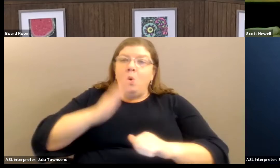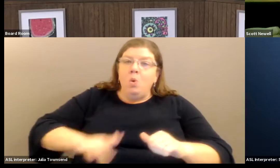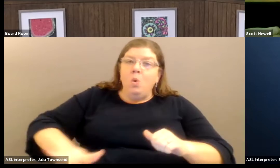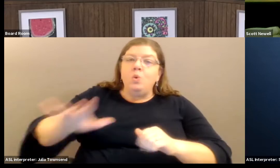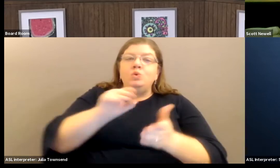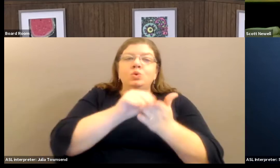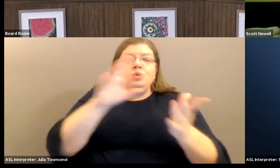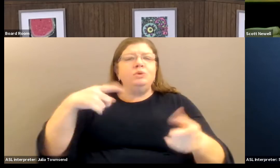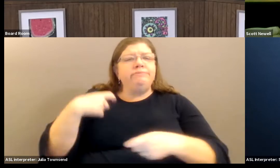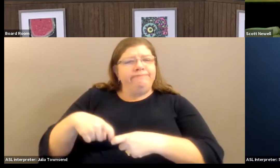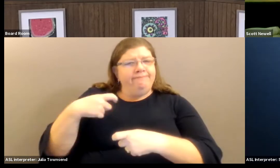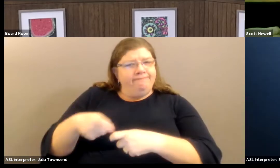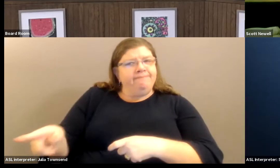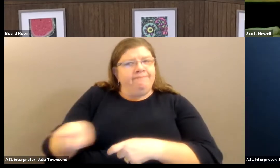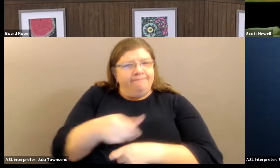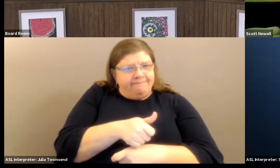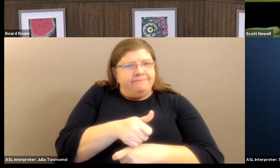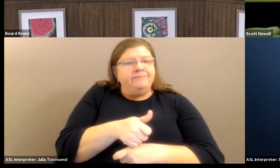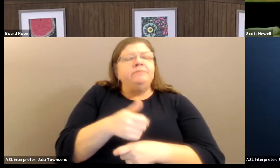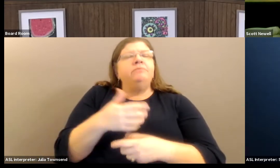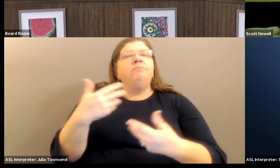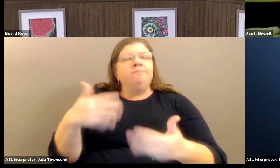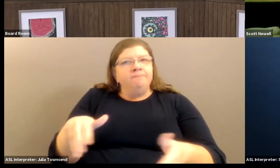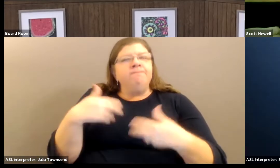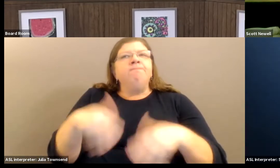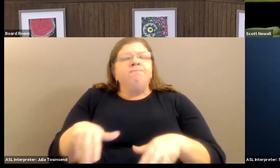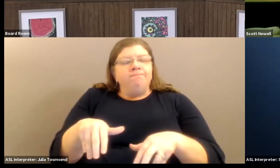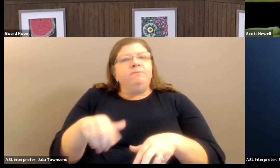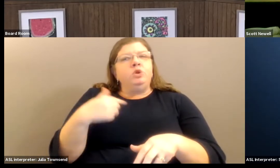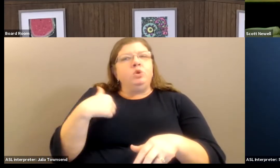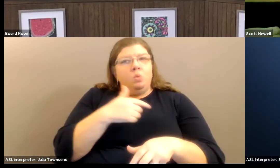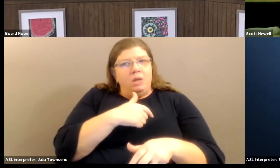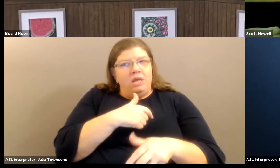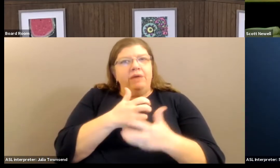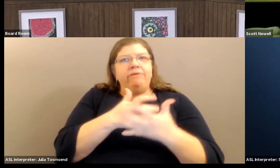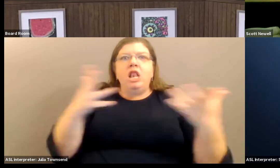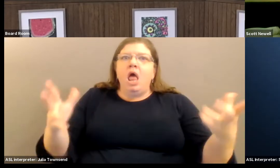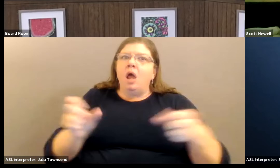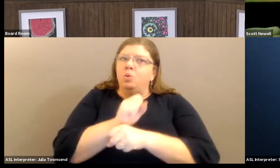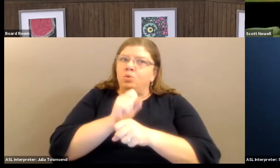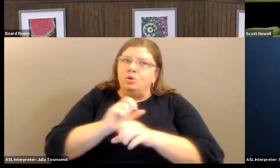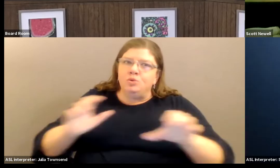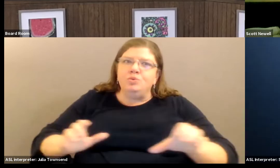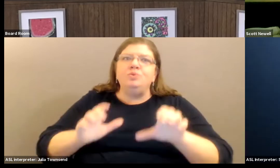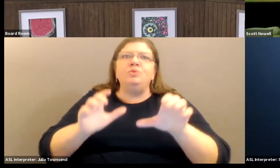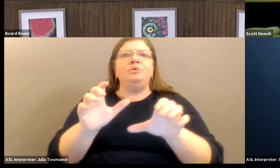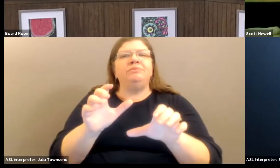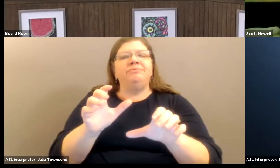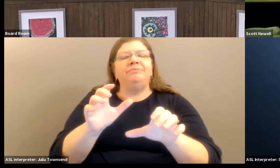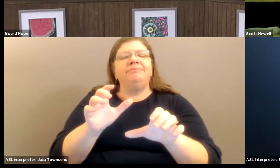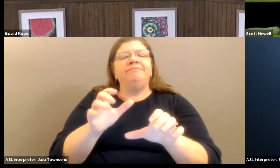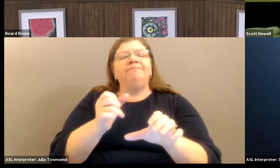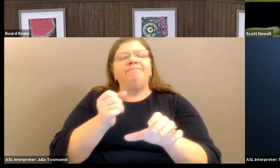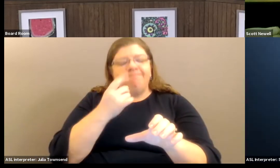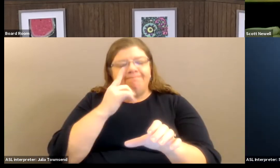are Latinx. And we have a lot of work to do. At the same